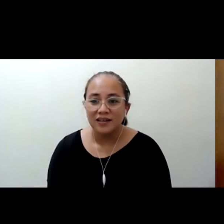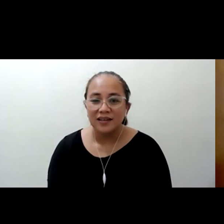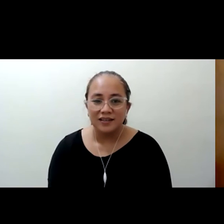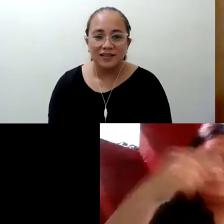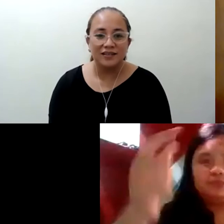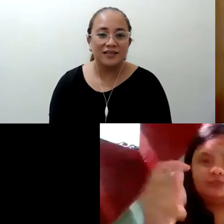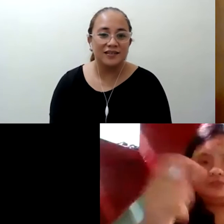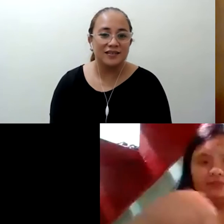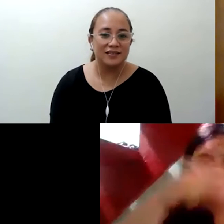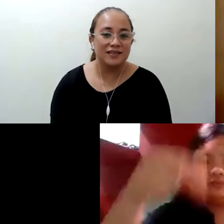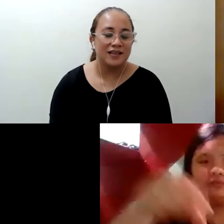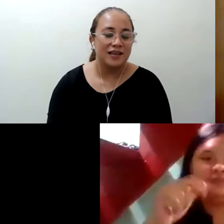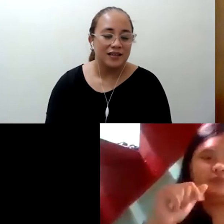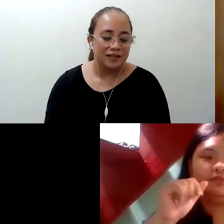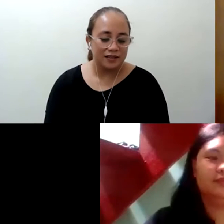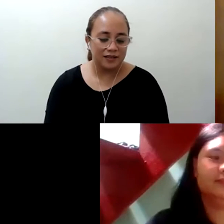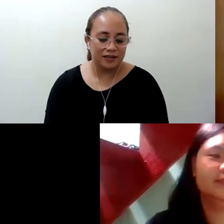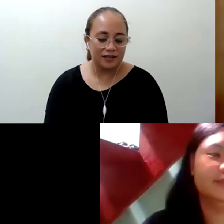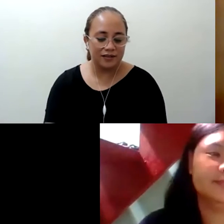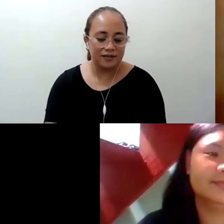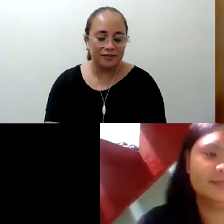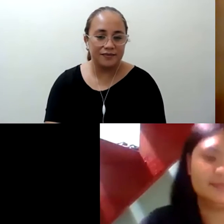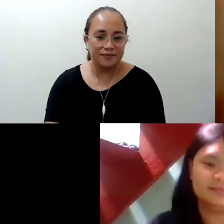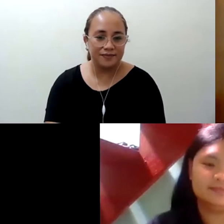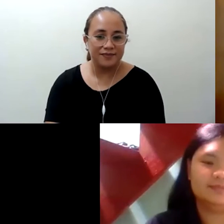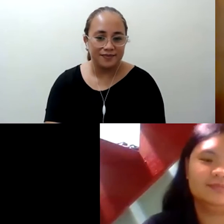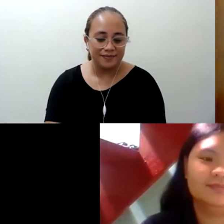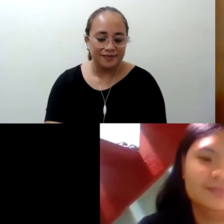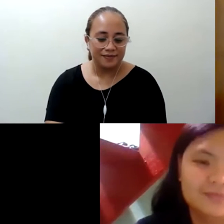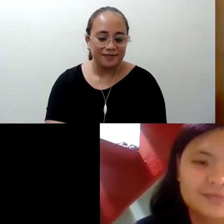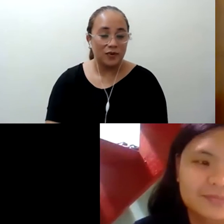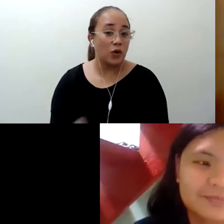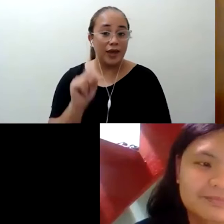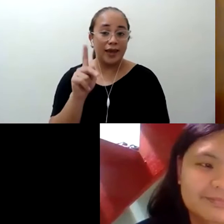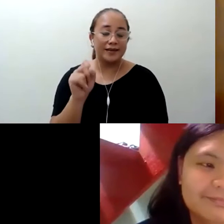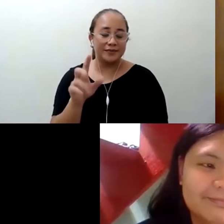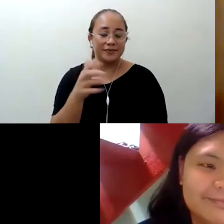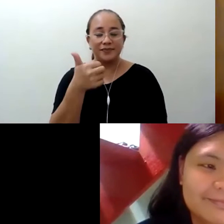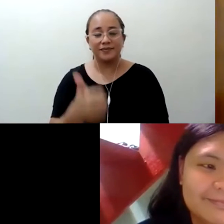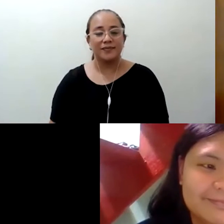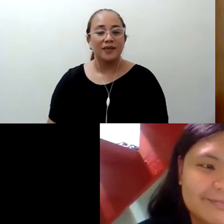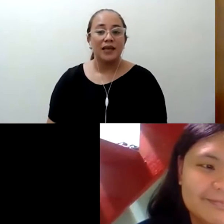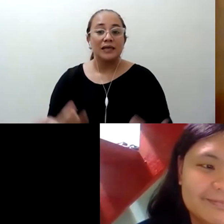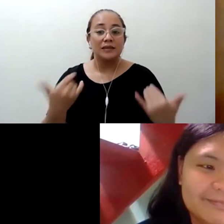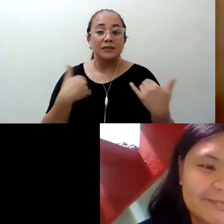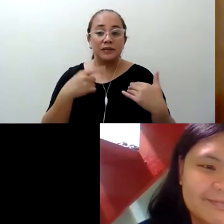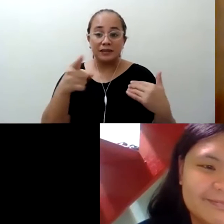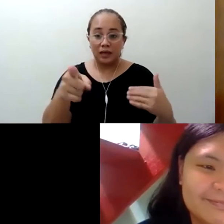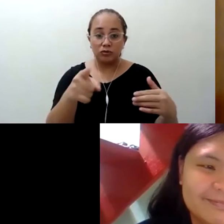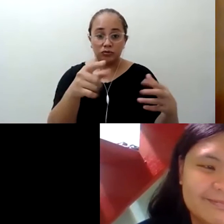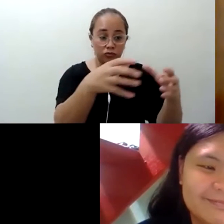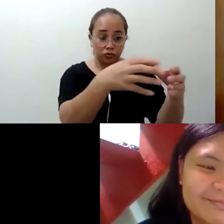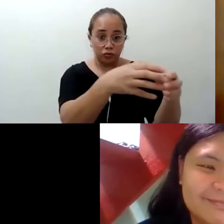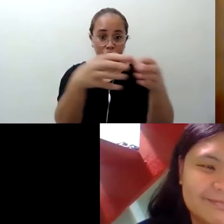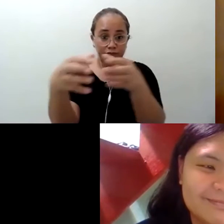I would suggest the quiz will be on Tuesday. Yes, okay. All right, so I would like for each of the three